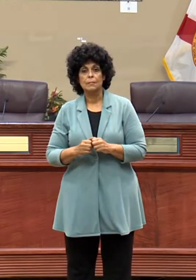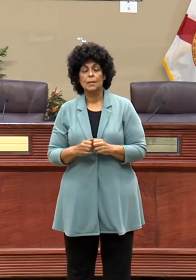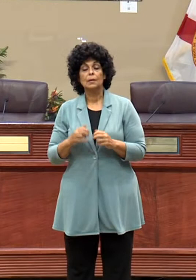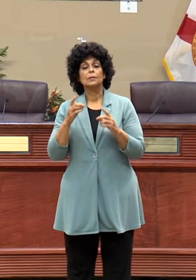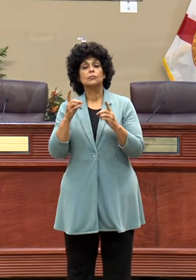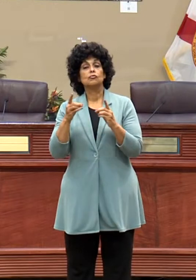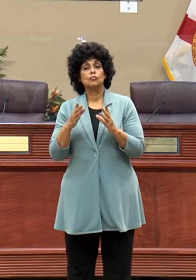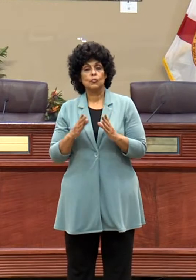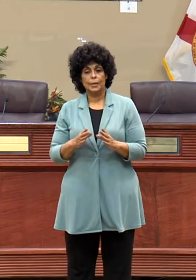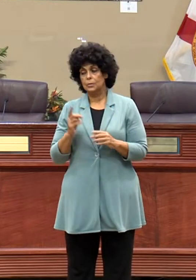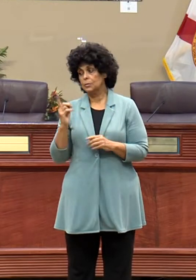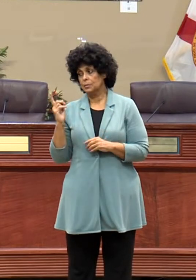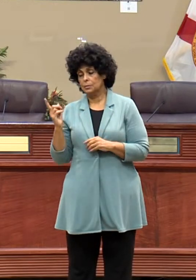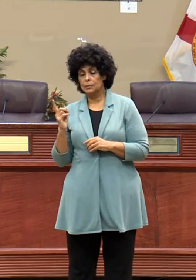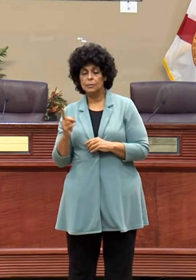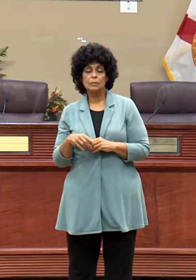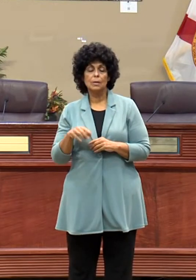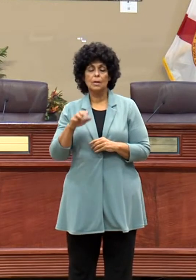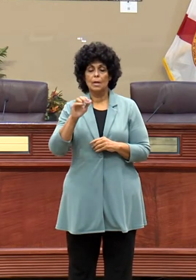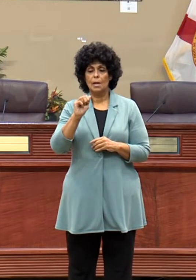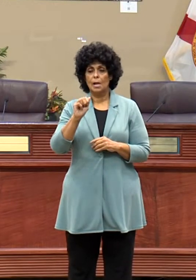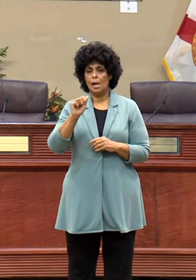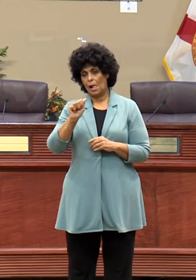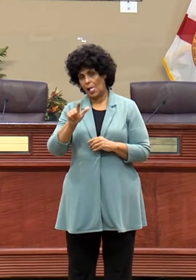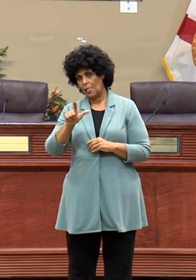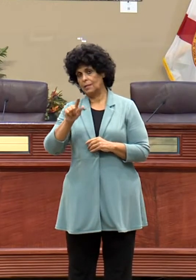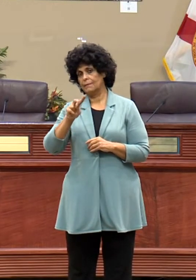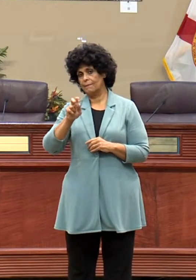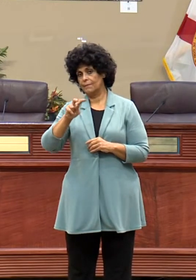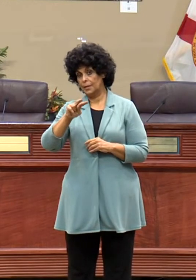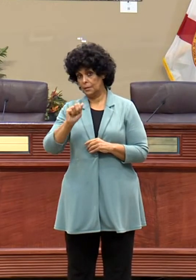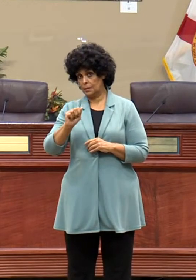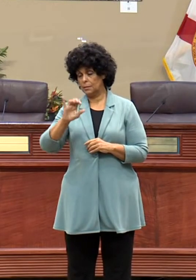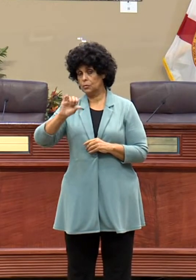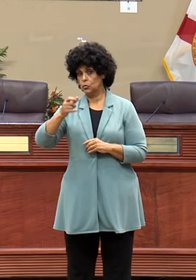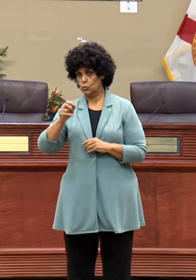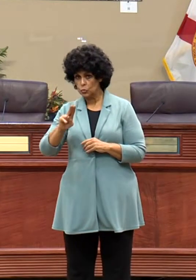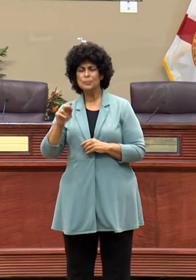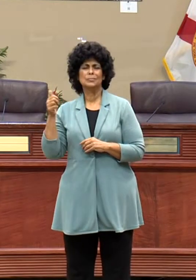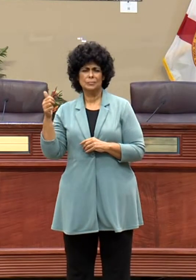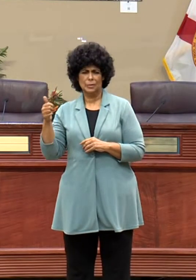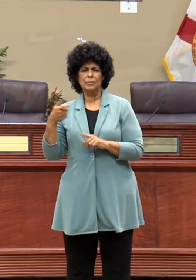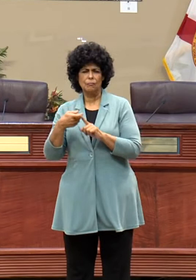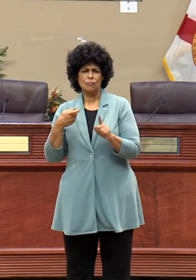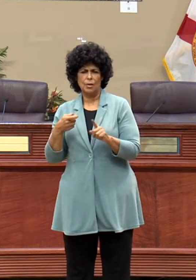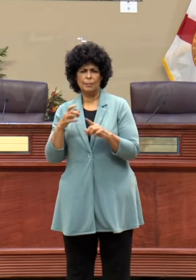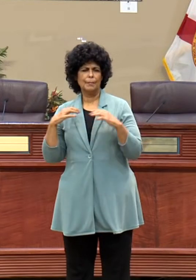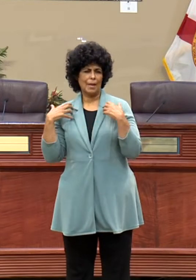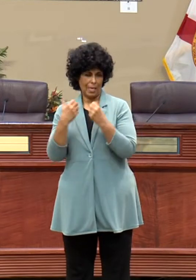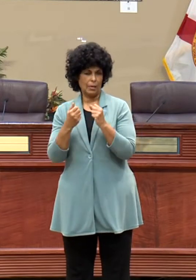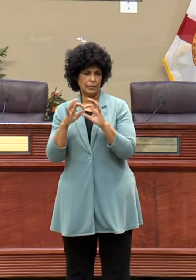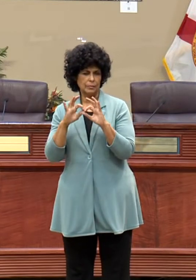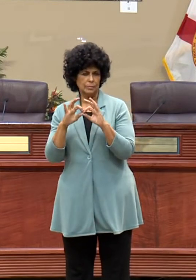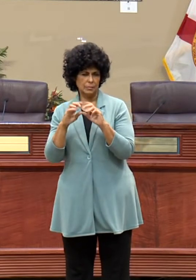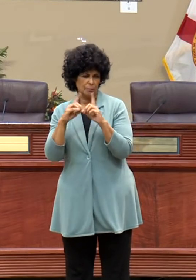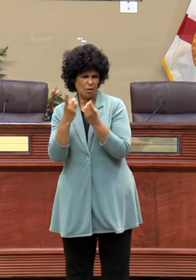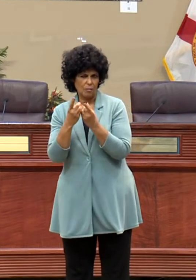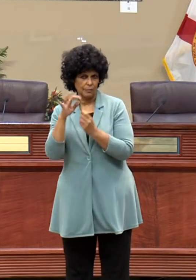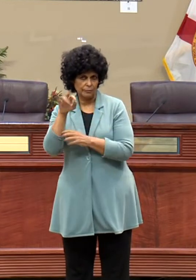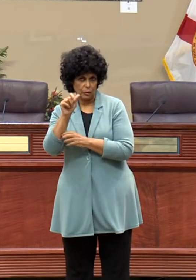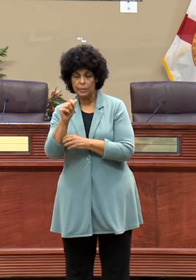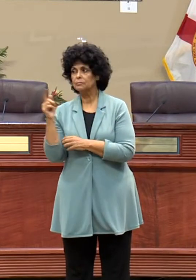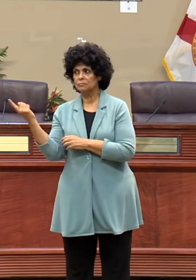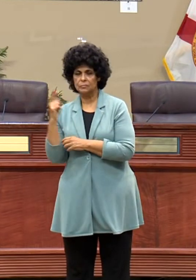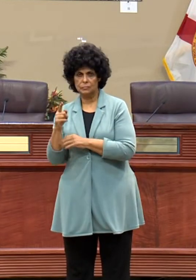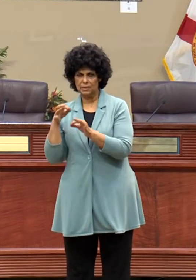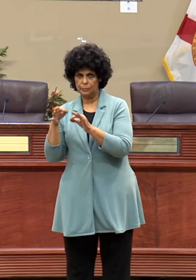is here from the Florida Department of Health in Orange County, and she will certainly share more with you about the numbers. Here in Orange